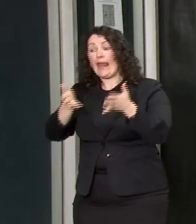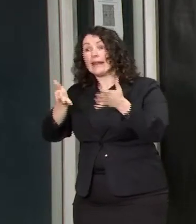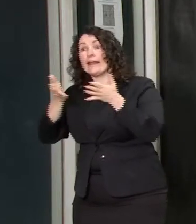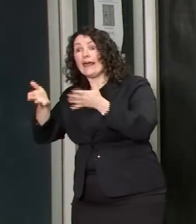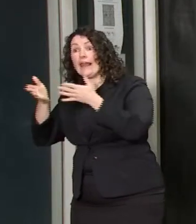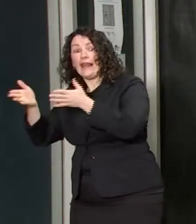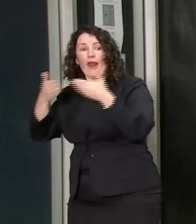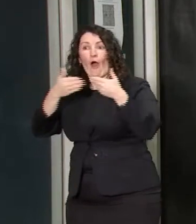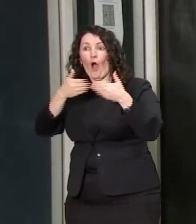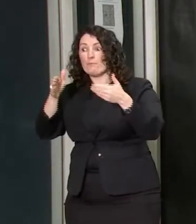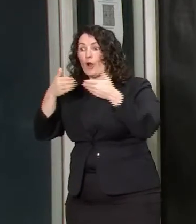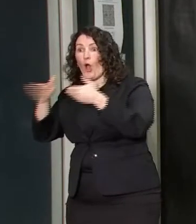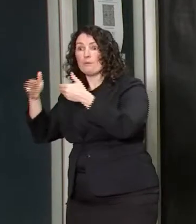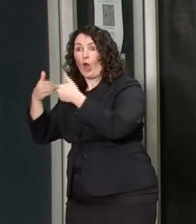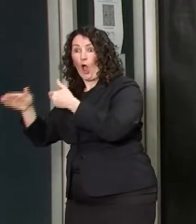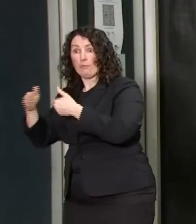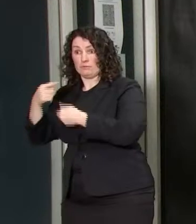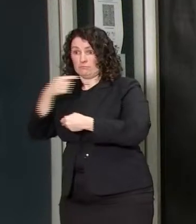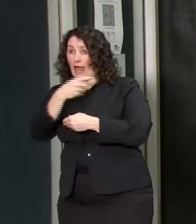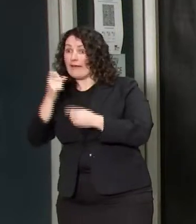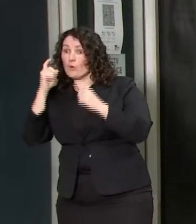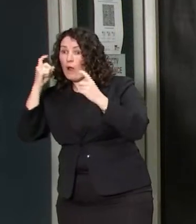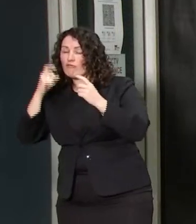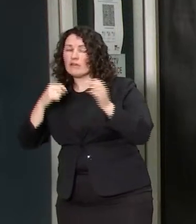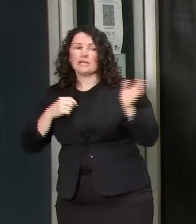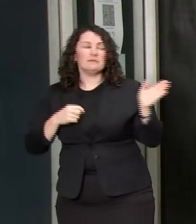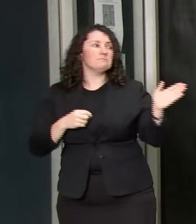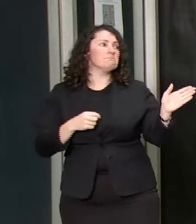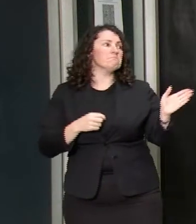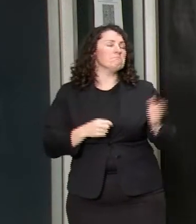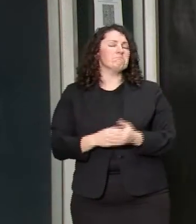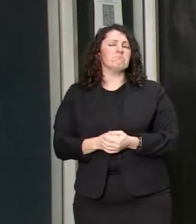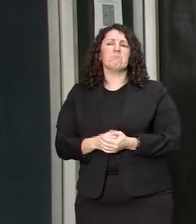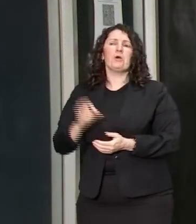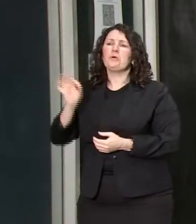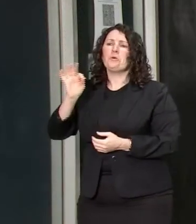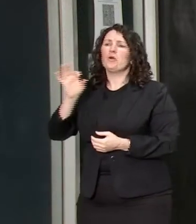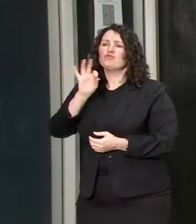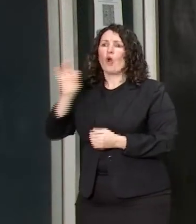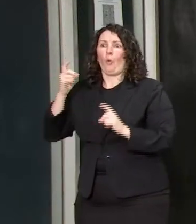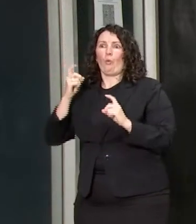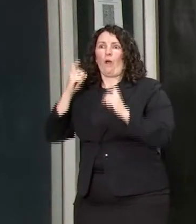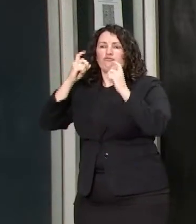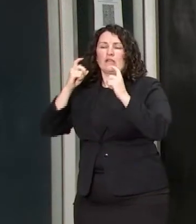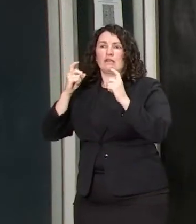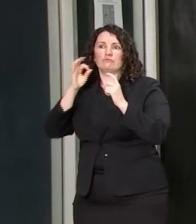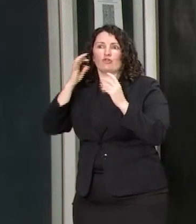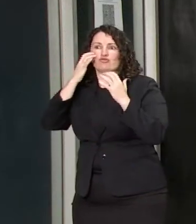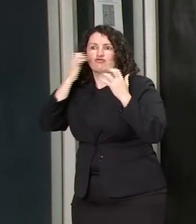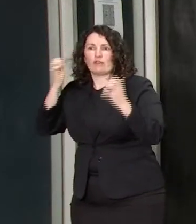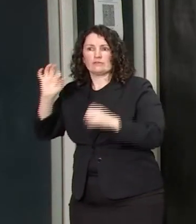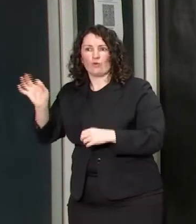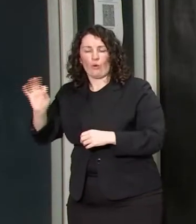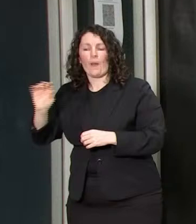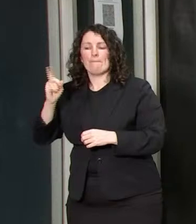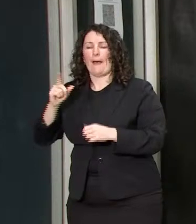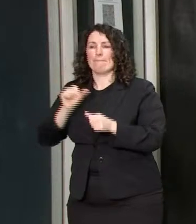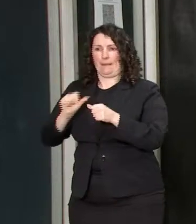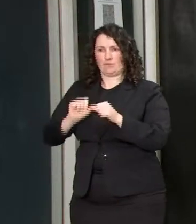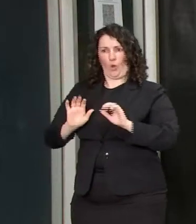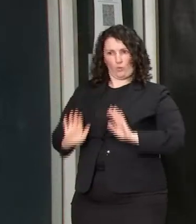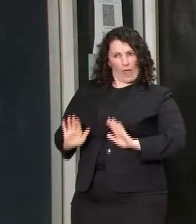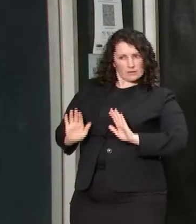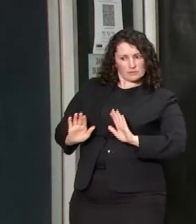required, and it's a balancing act. You don't want to open up to the extent that there's a really significant risk of